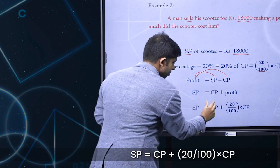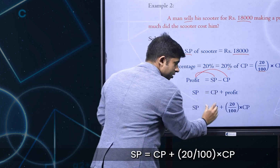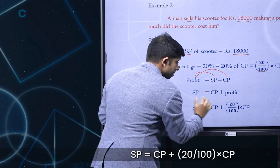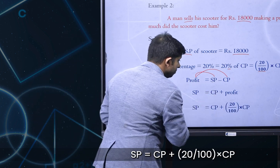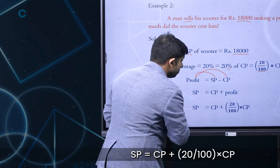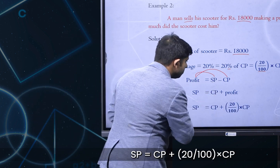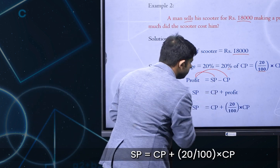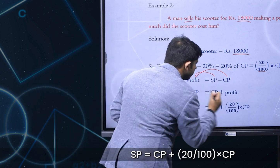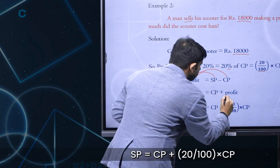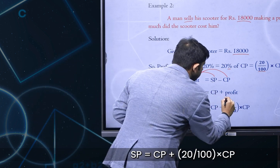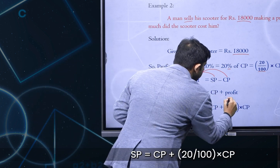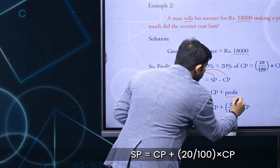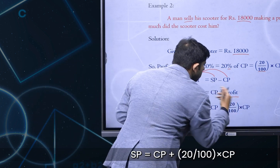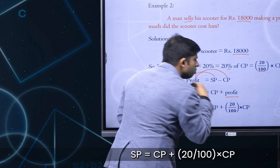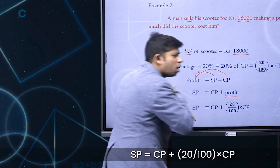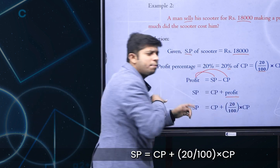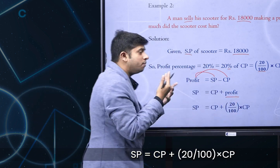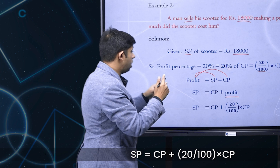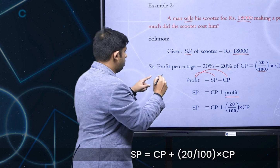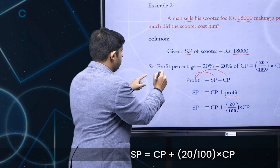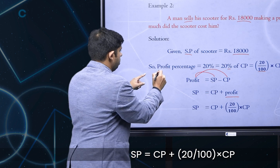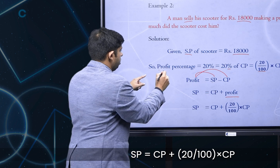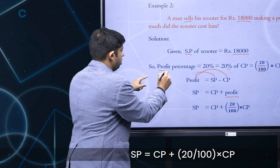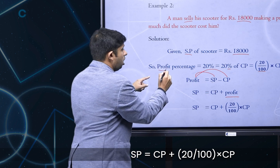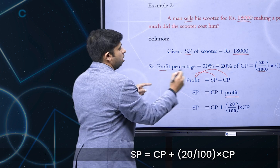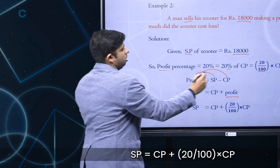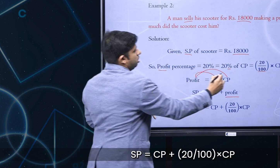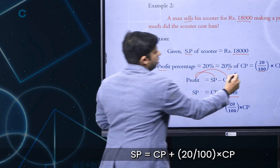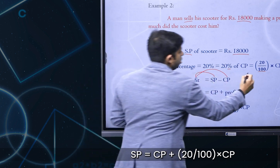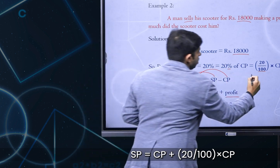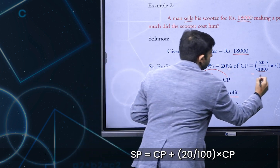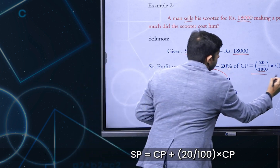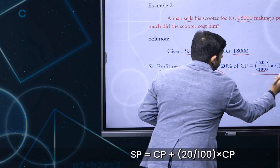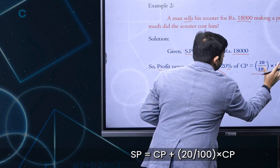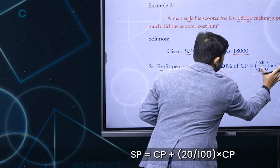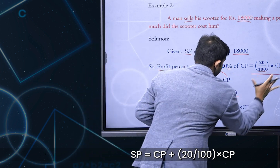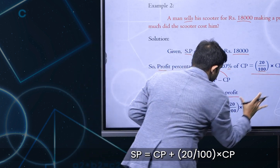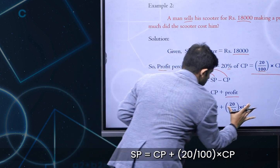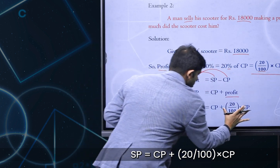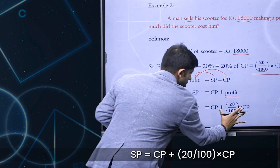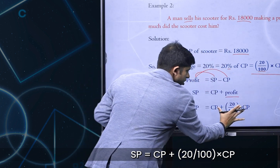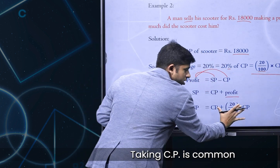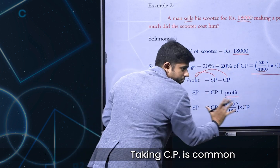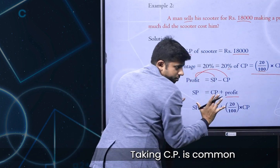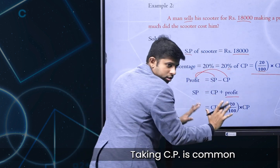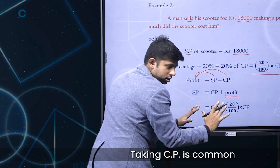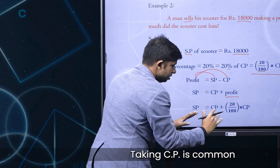Selling price equals to cost price plus 20 by 100 into cost price. Taking cost